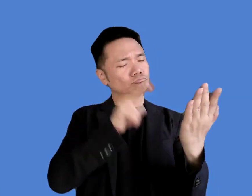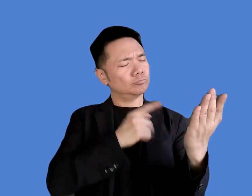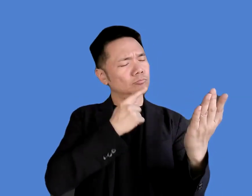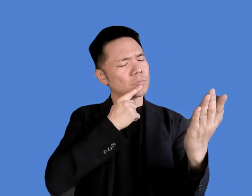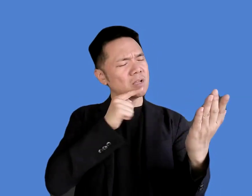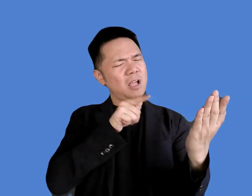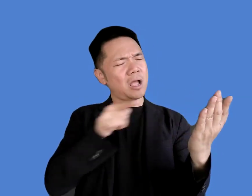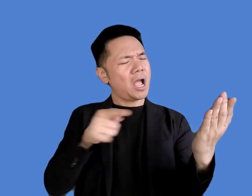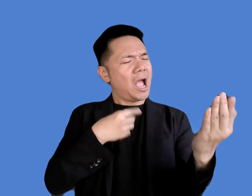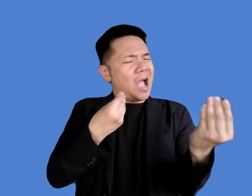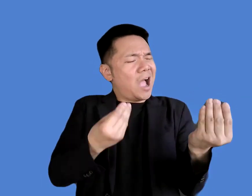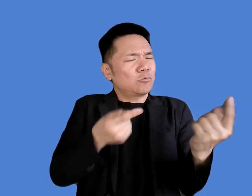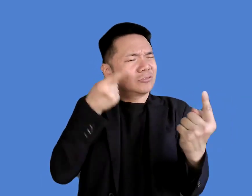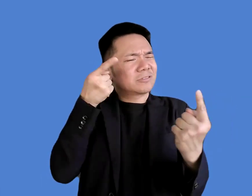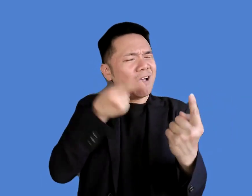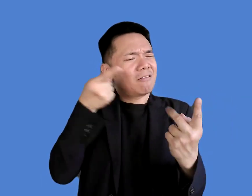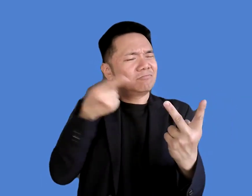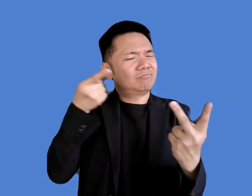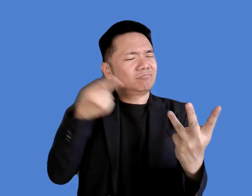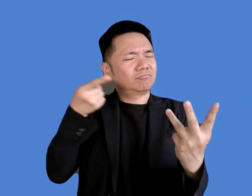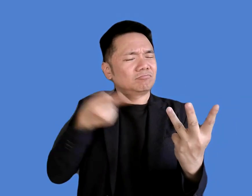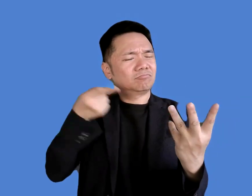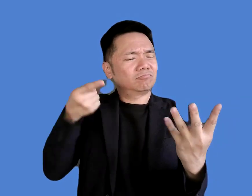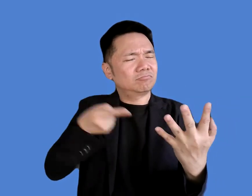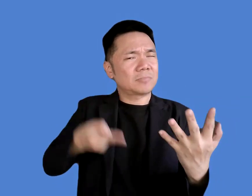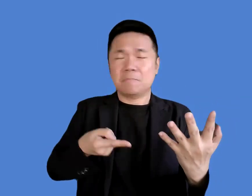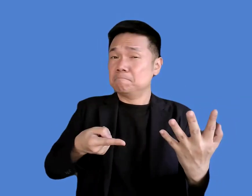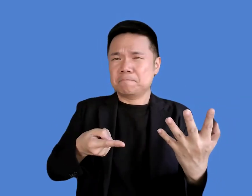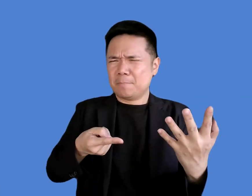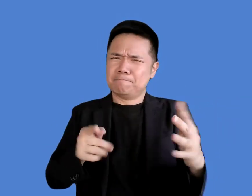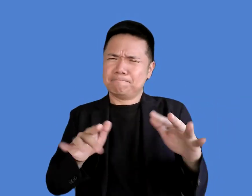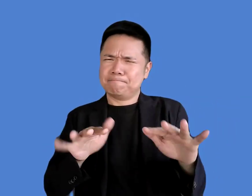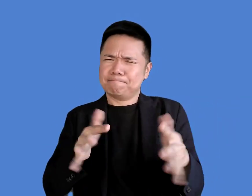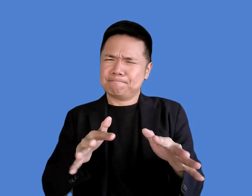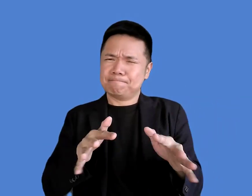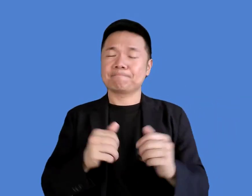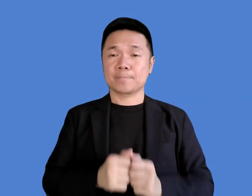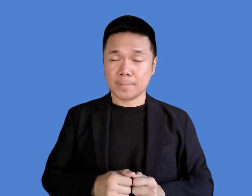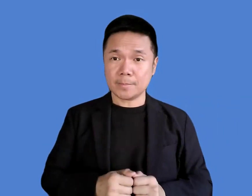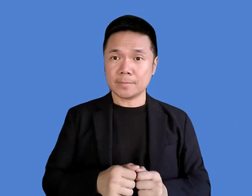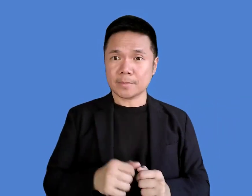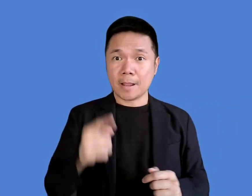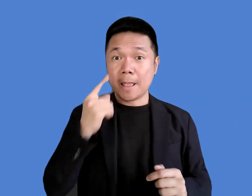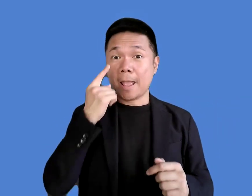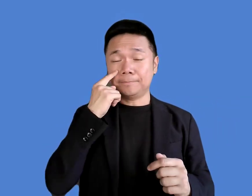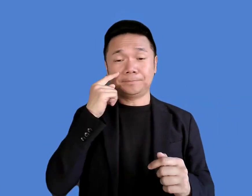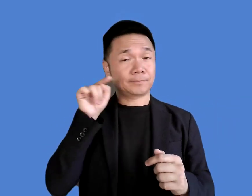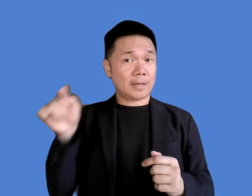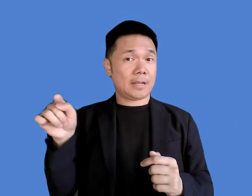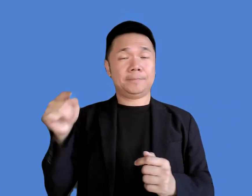action, target setting, putting plans in place really was lagging behind. On the flip side, among the